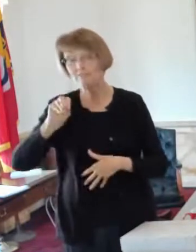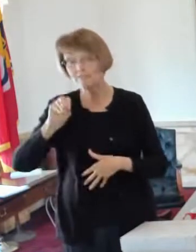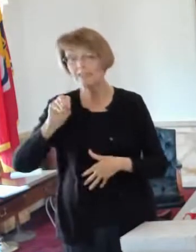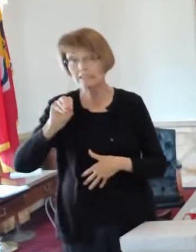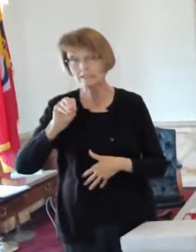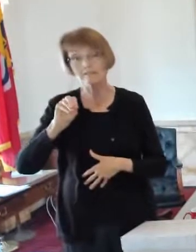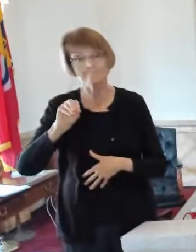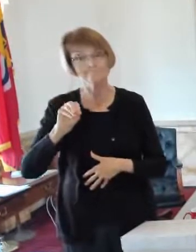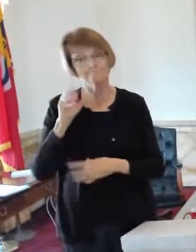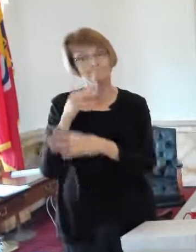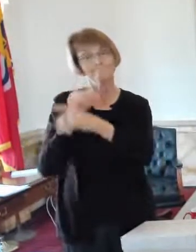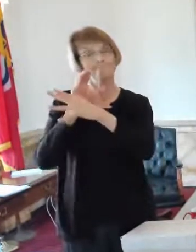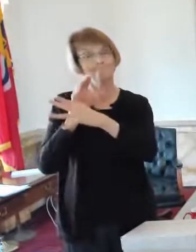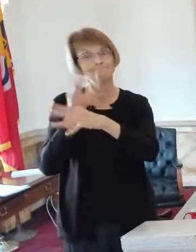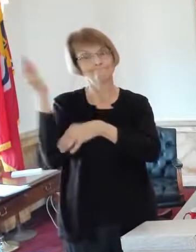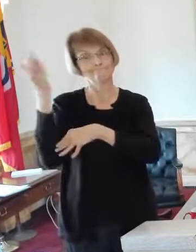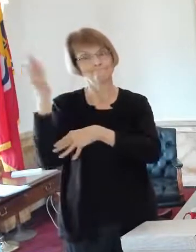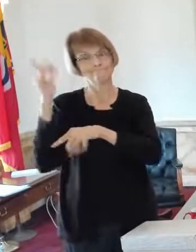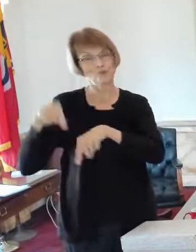far.